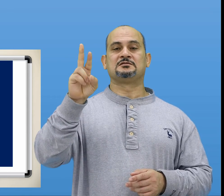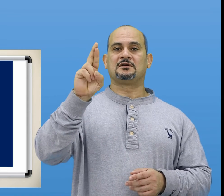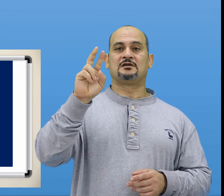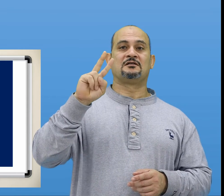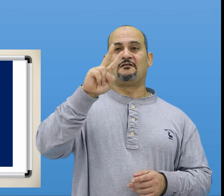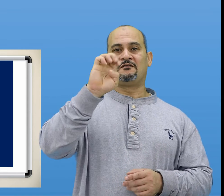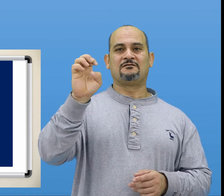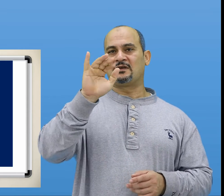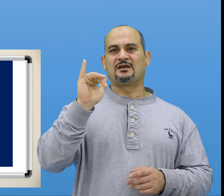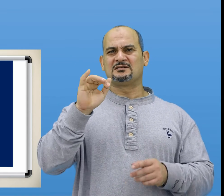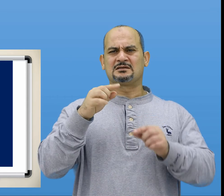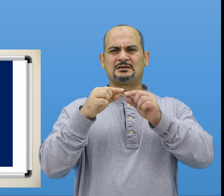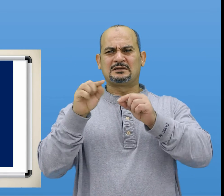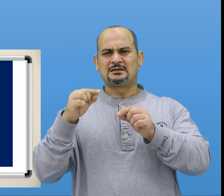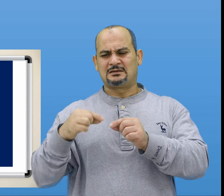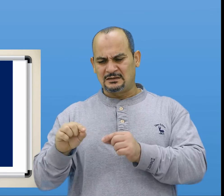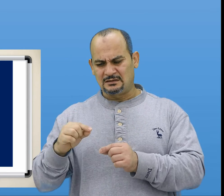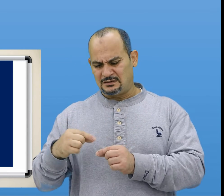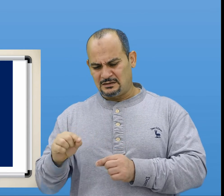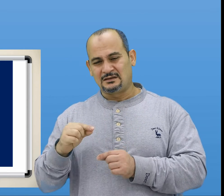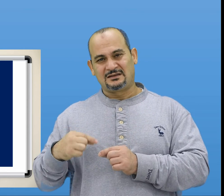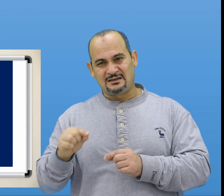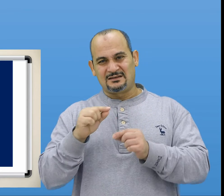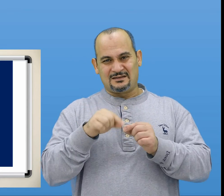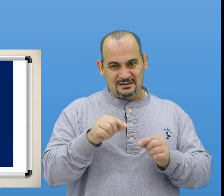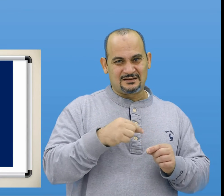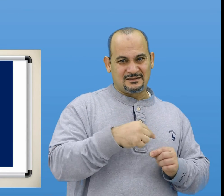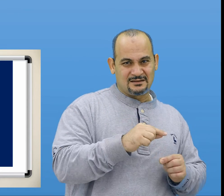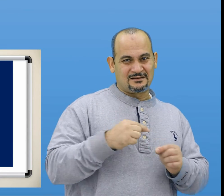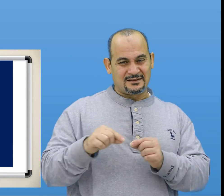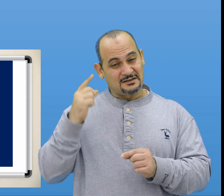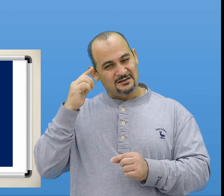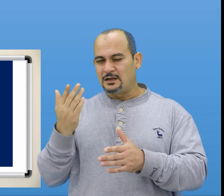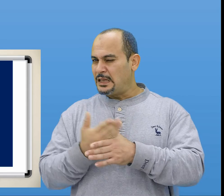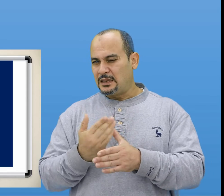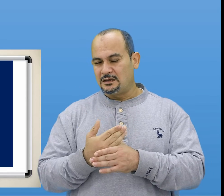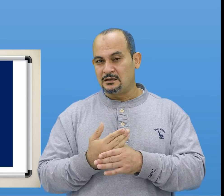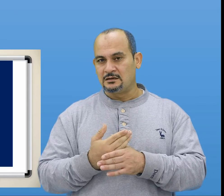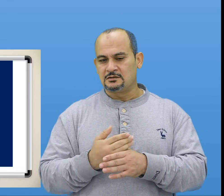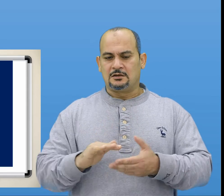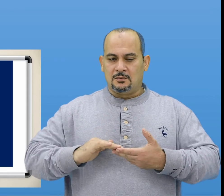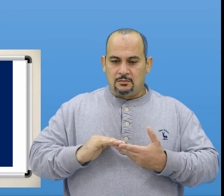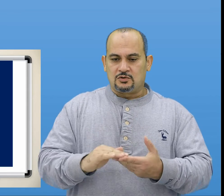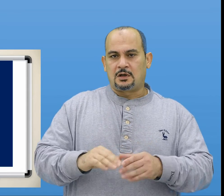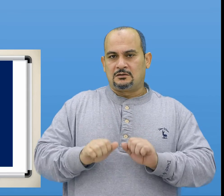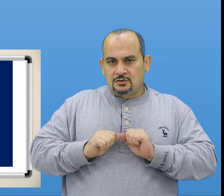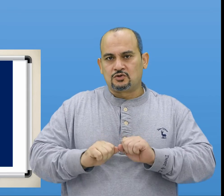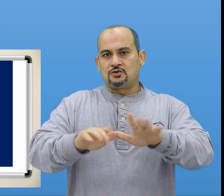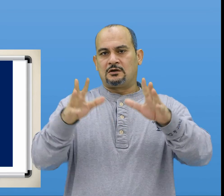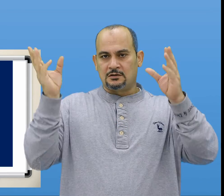our house, and we can invite our clan, maybe we can invite our close relatives to enjoy and take part in